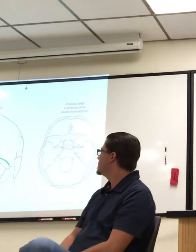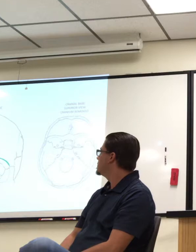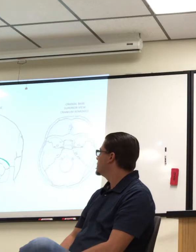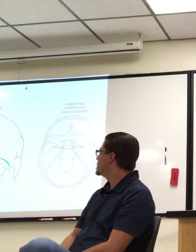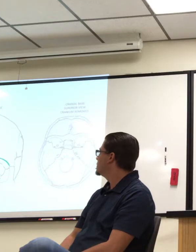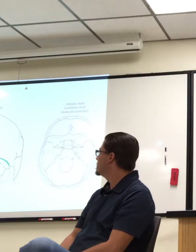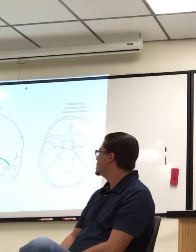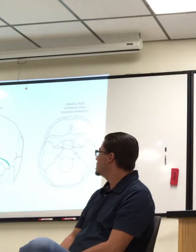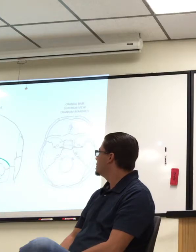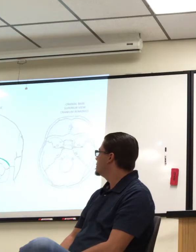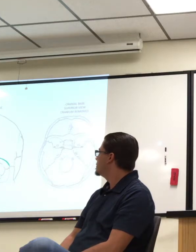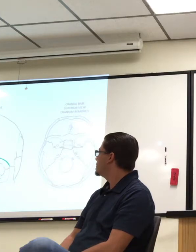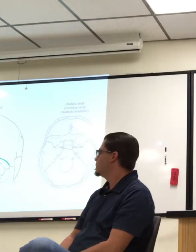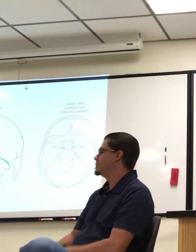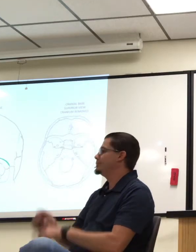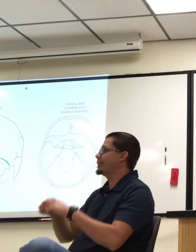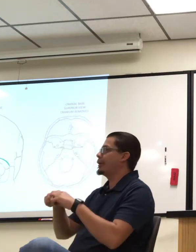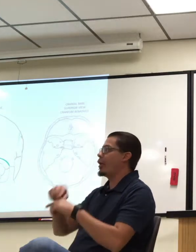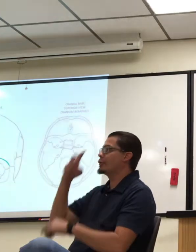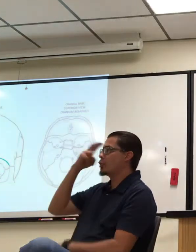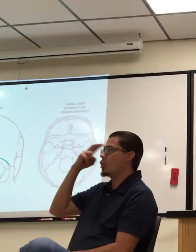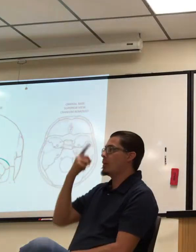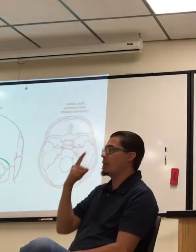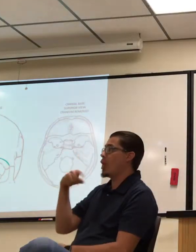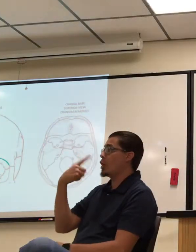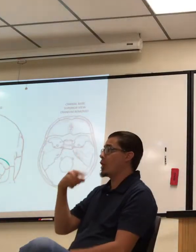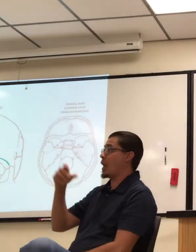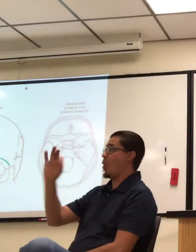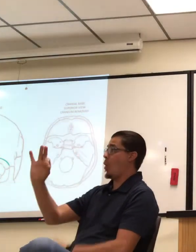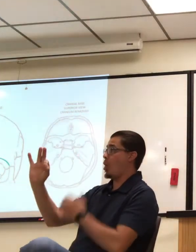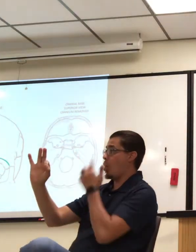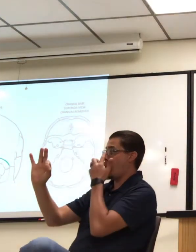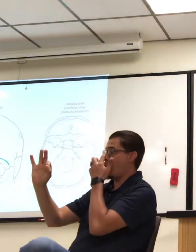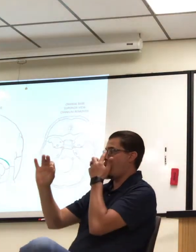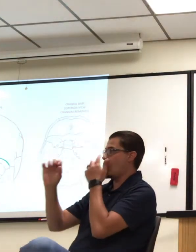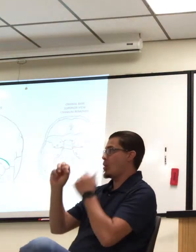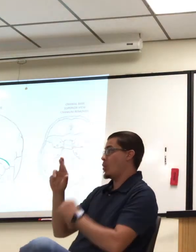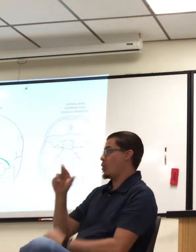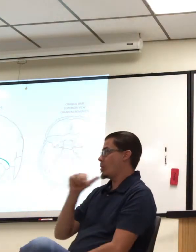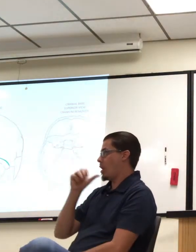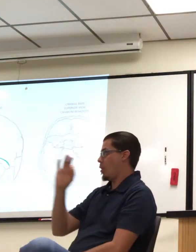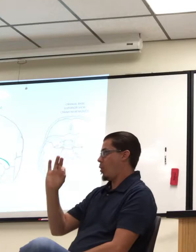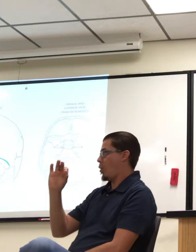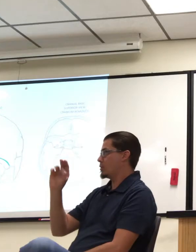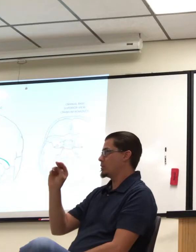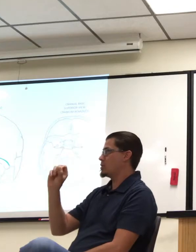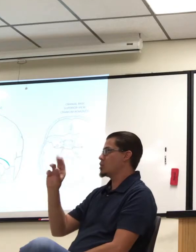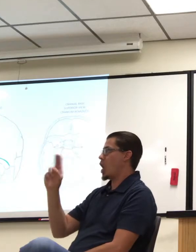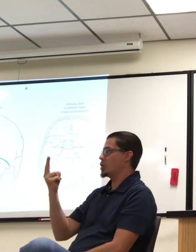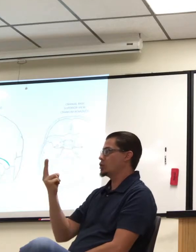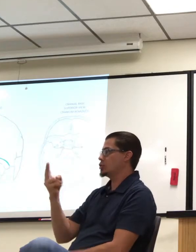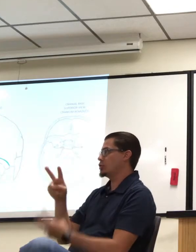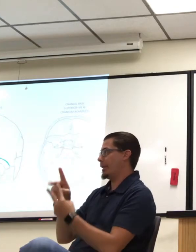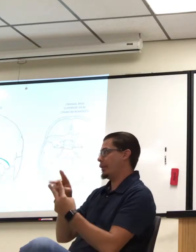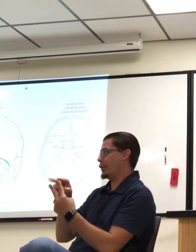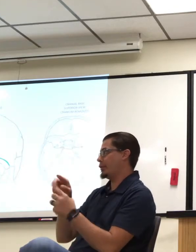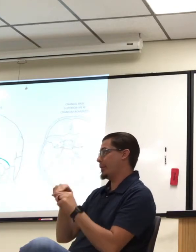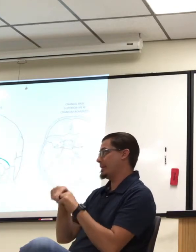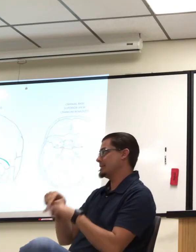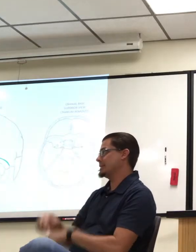Depending on the skull you have, it may appear as a hole, foramen, or not a hole, just a notch there. It